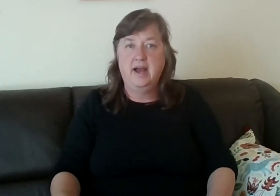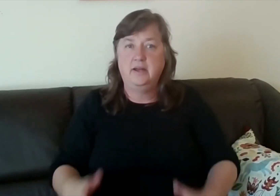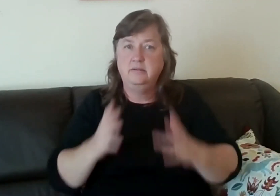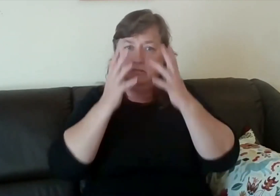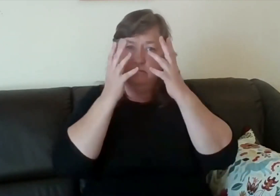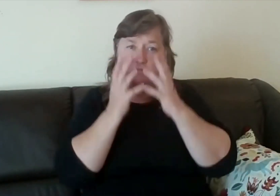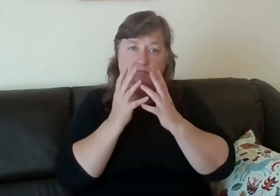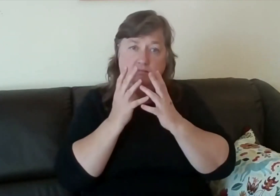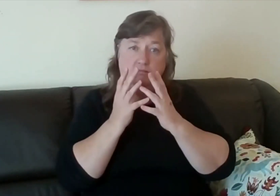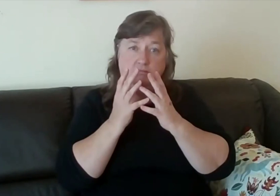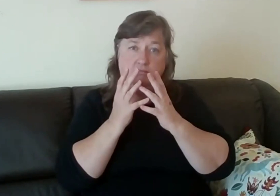Sad.